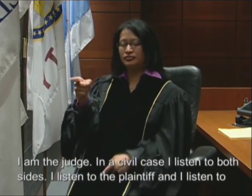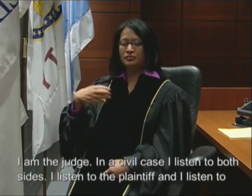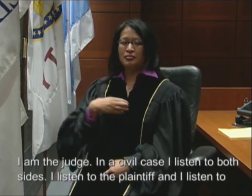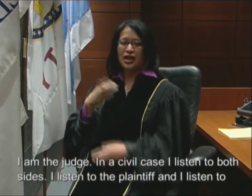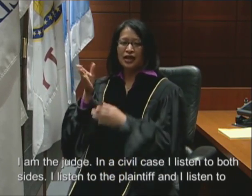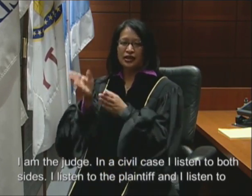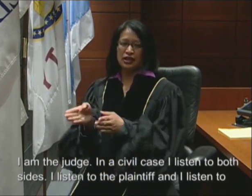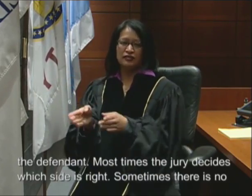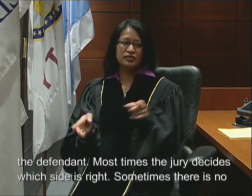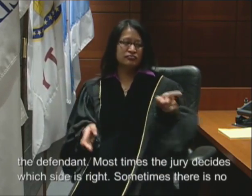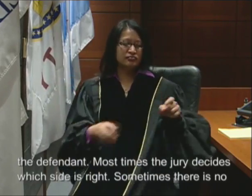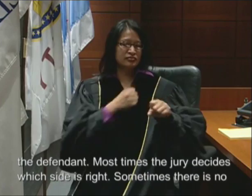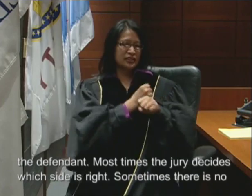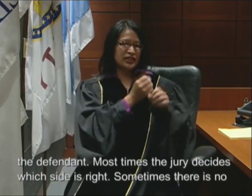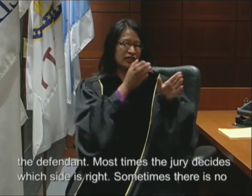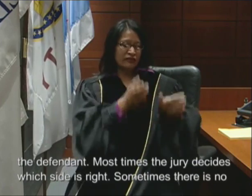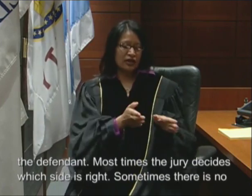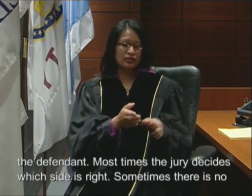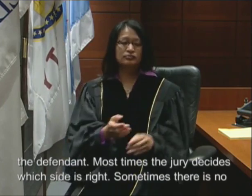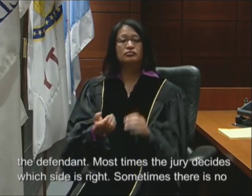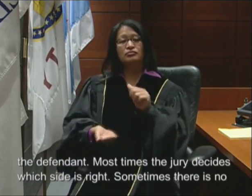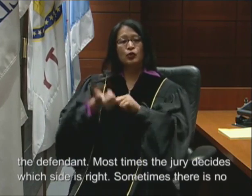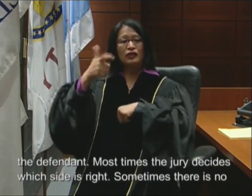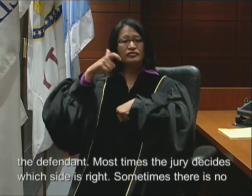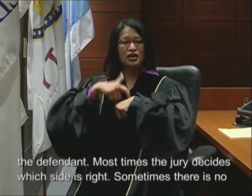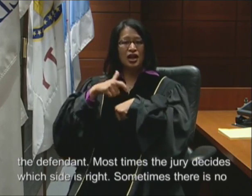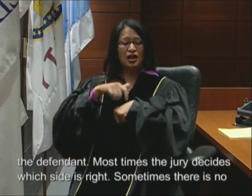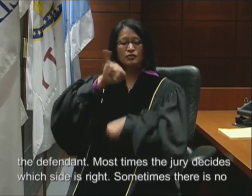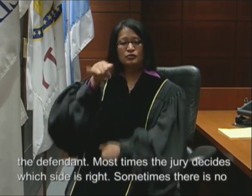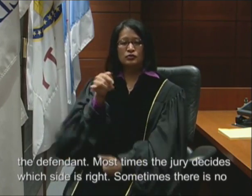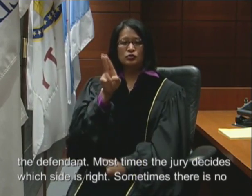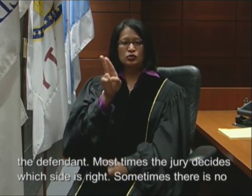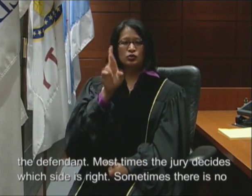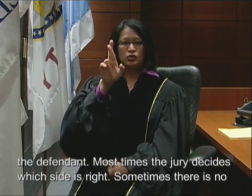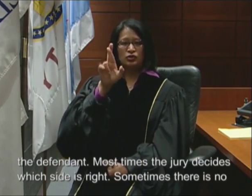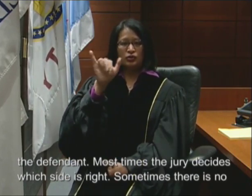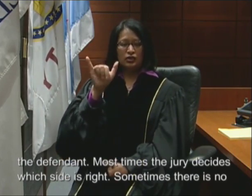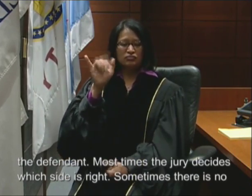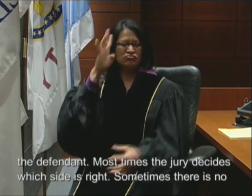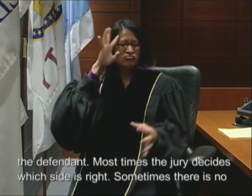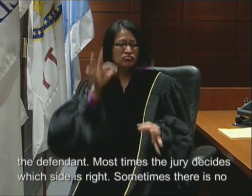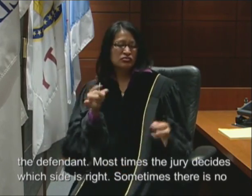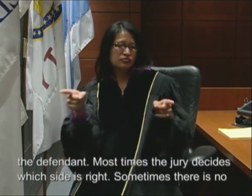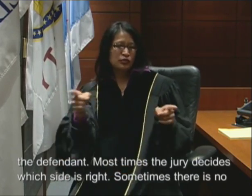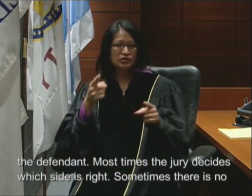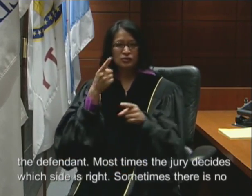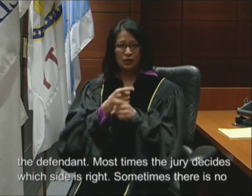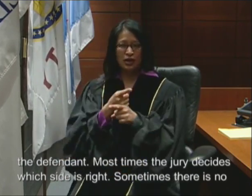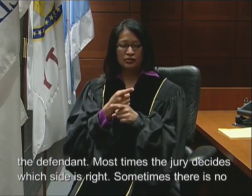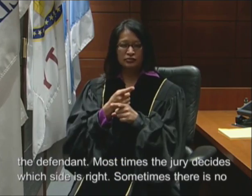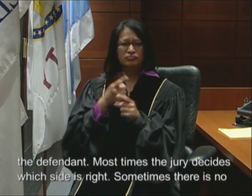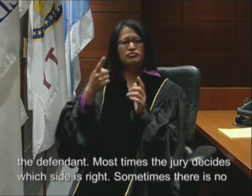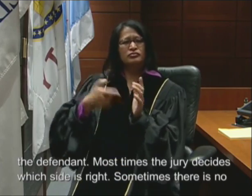I listen to the plaintiff and I listen to the defendant. Most times, the jury decides which side is